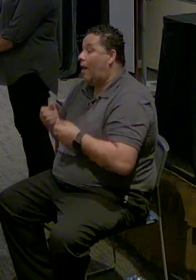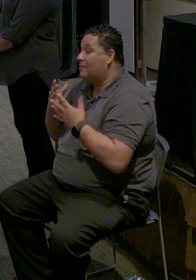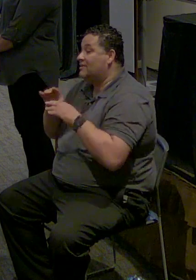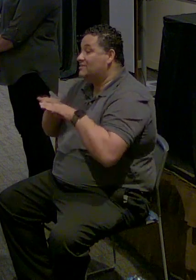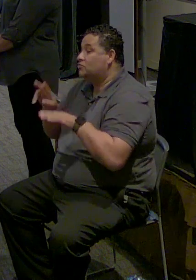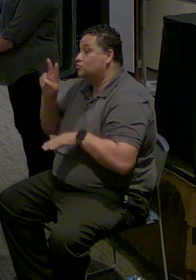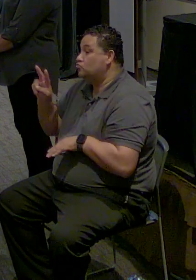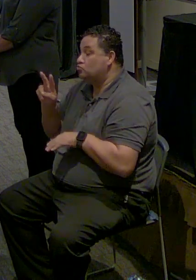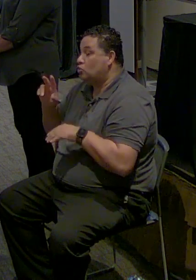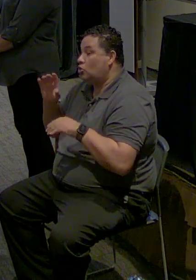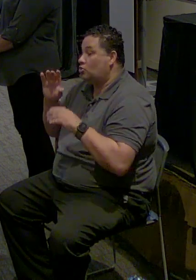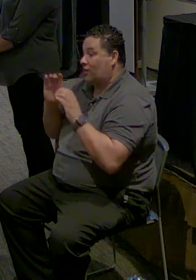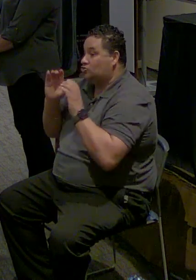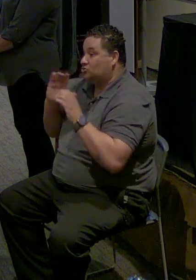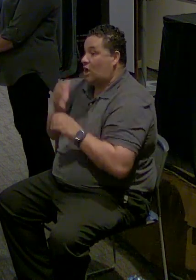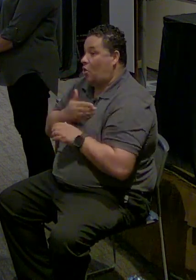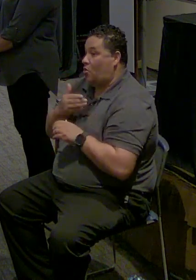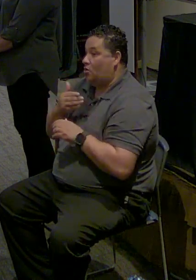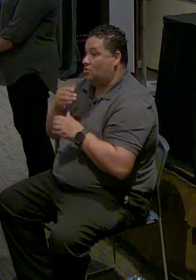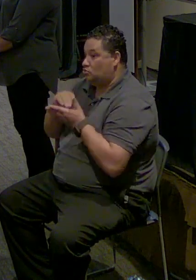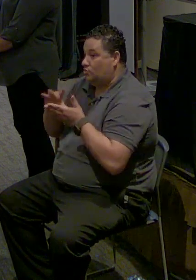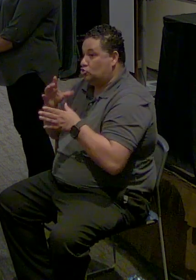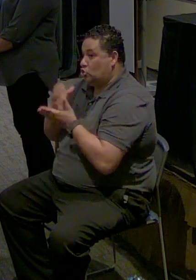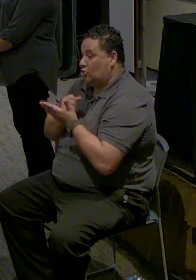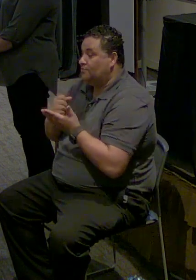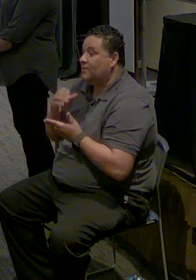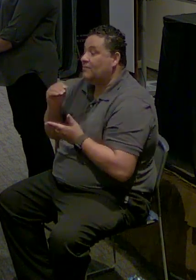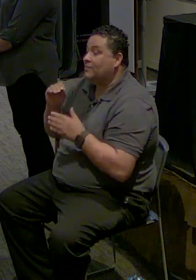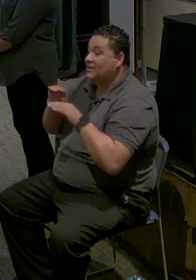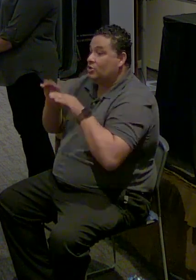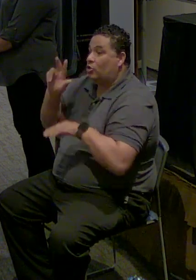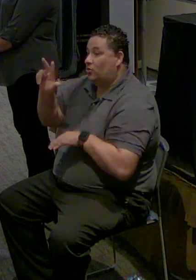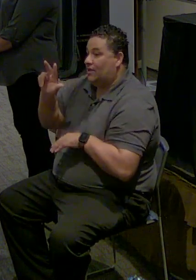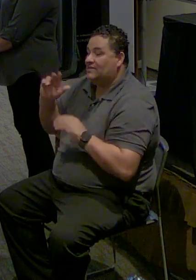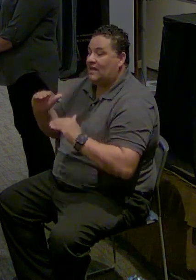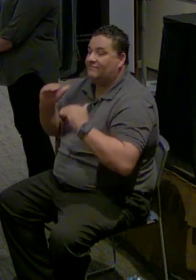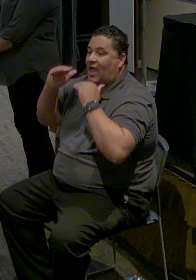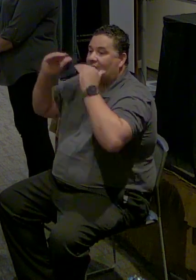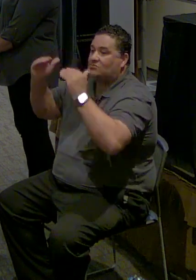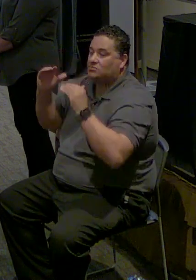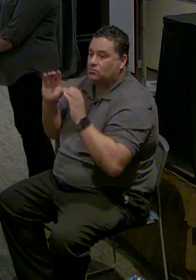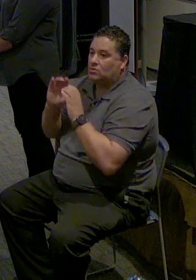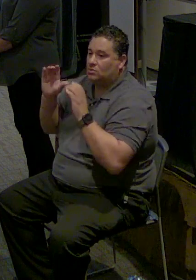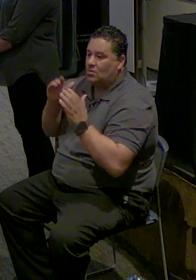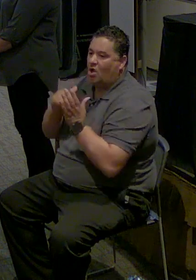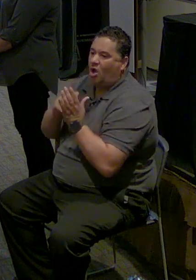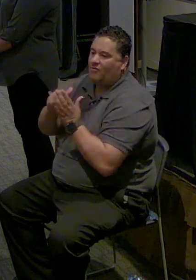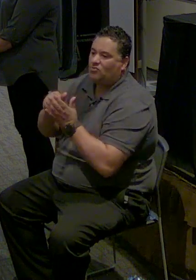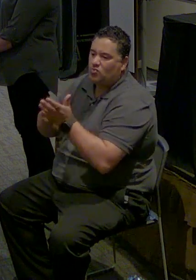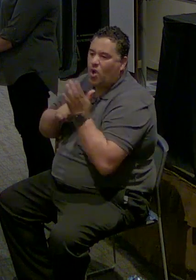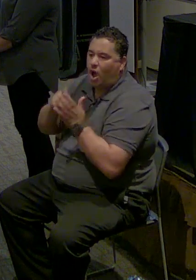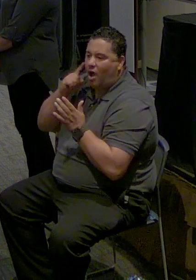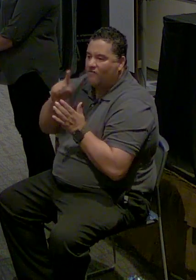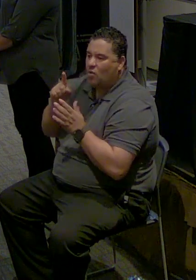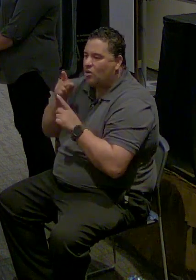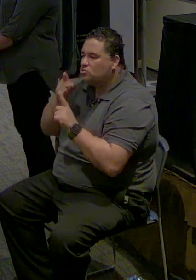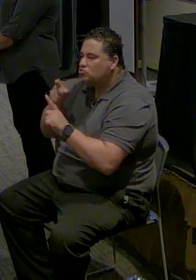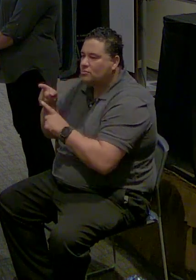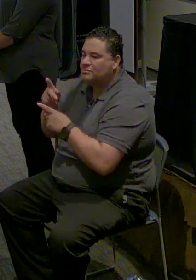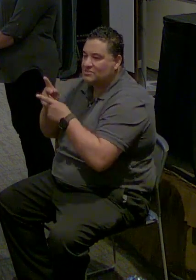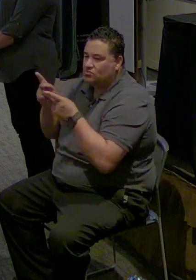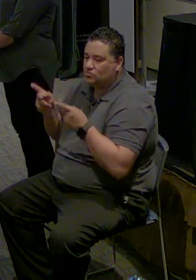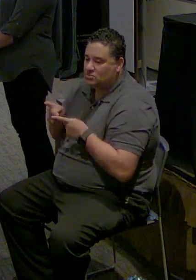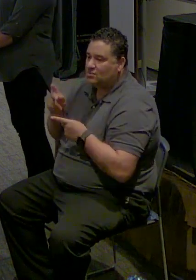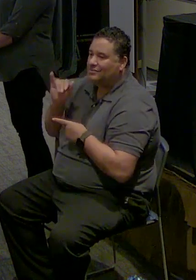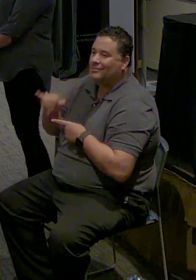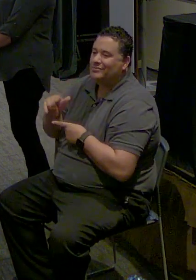our students earn. And then tier 3 are those advanced credentials that are often required for certain positions. And so